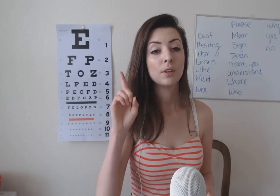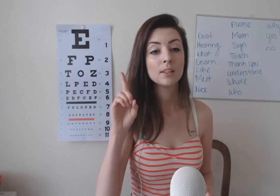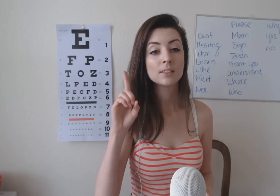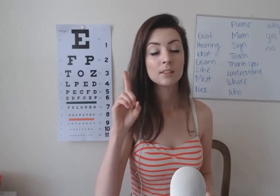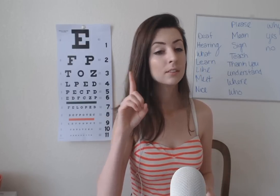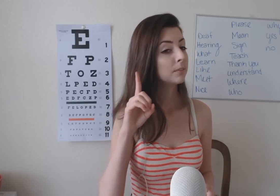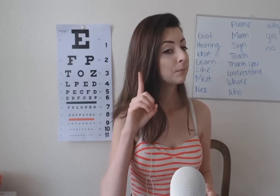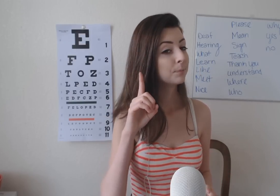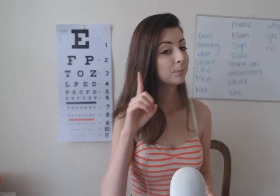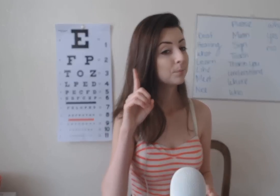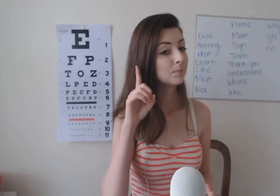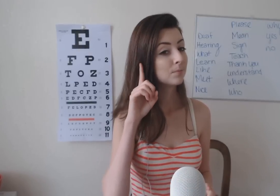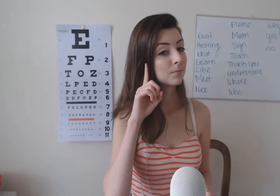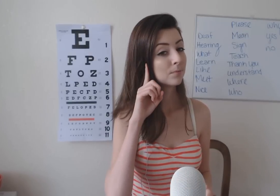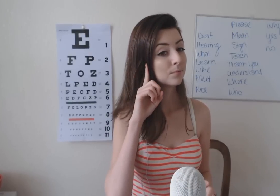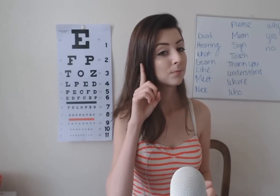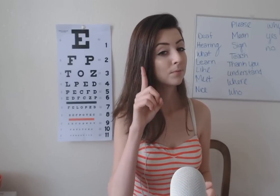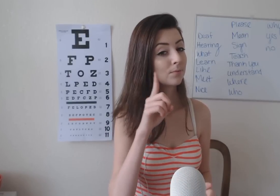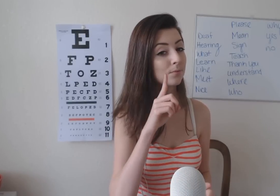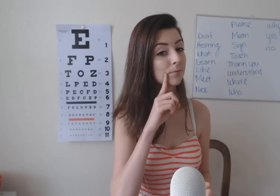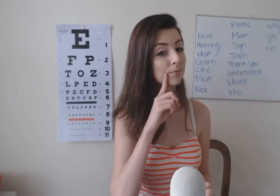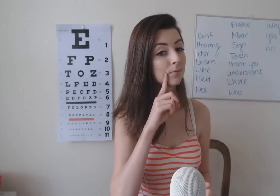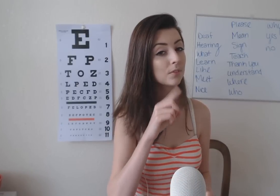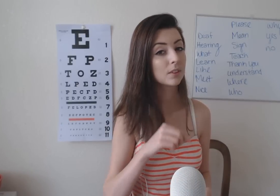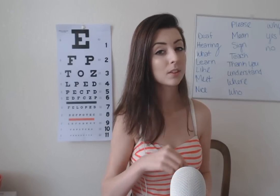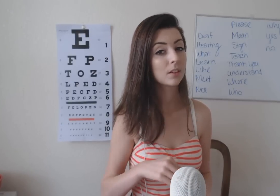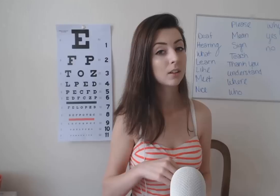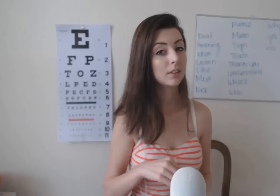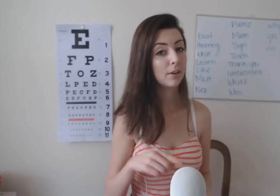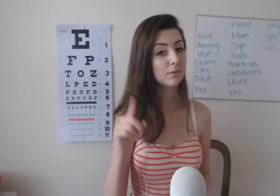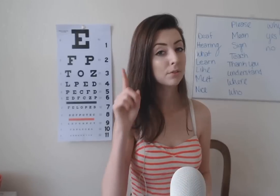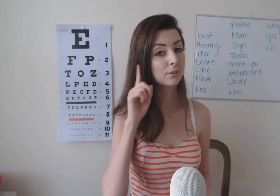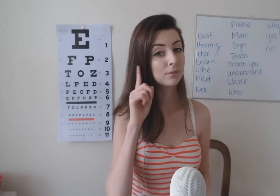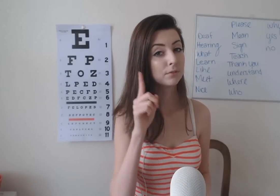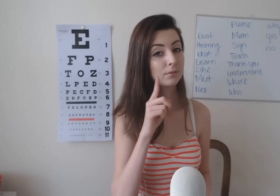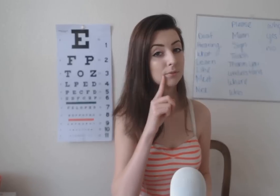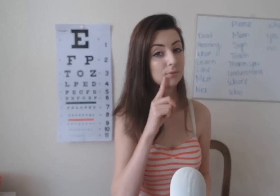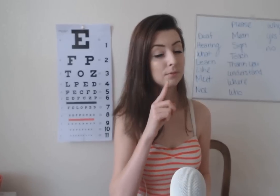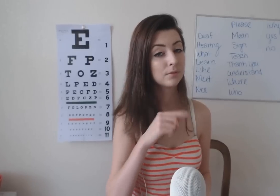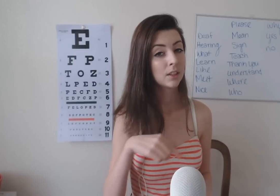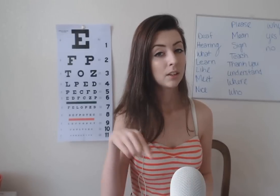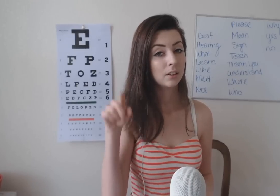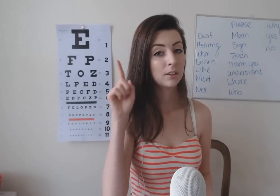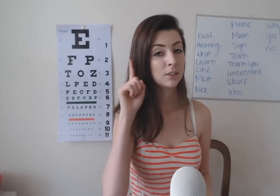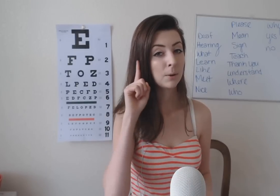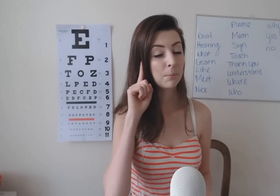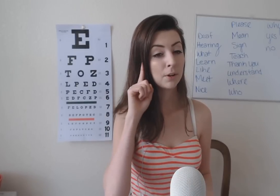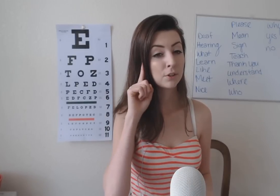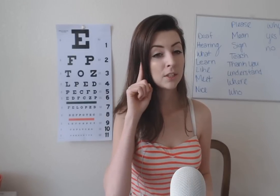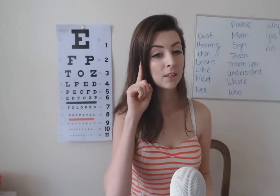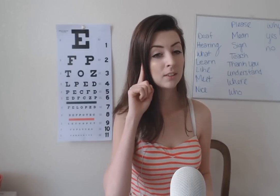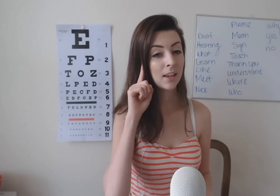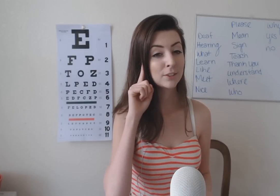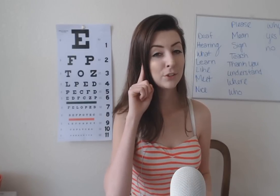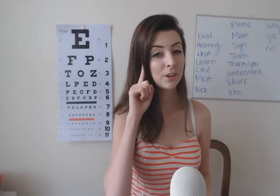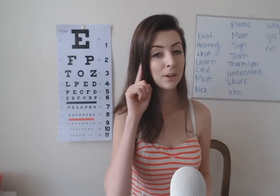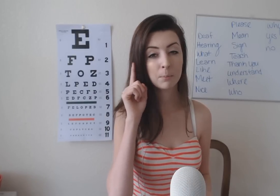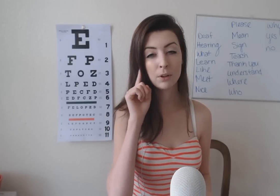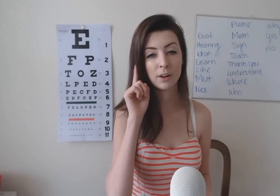this. Deaf. You're gonna touch up on your cheek next to your ear, but you're not gonna